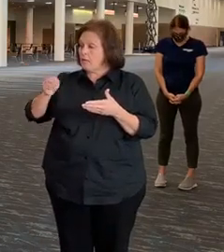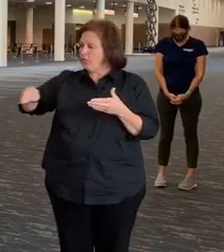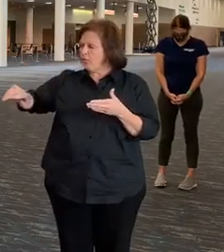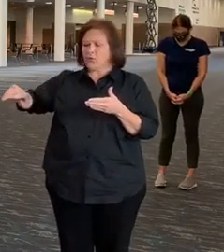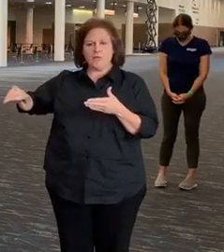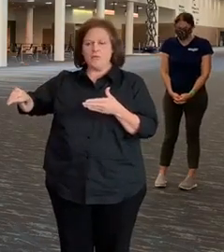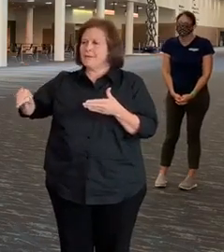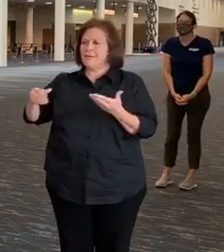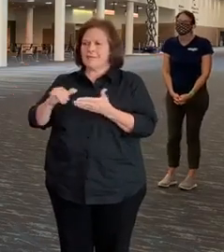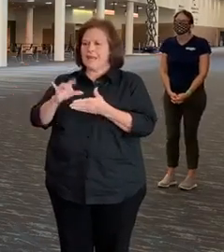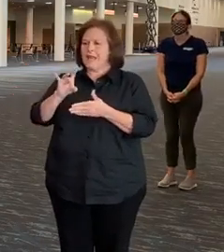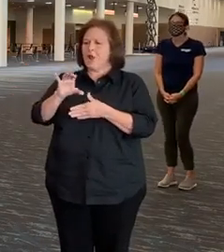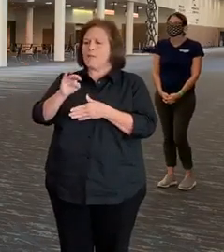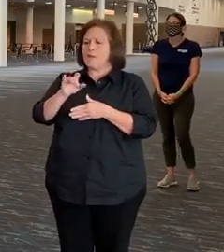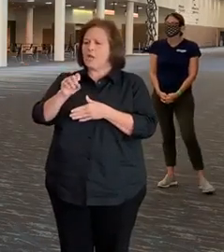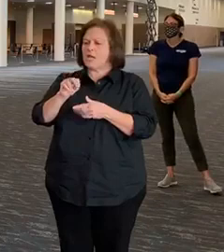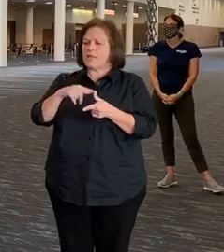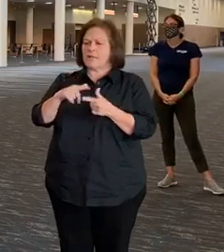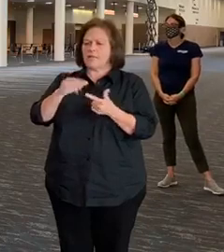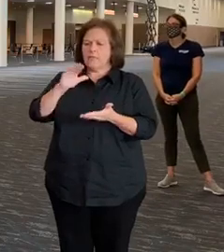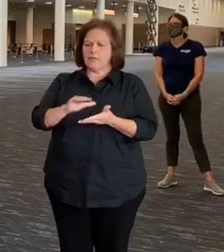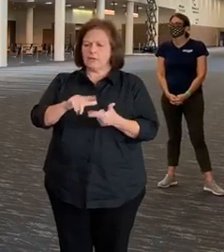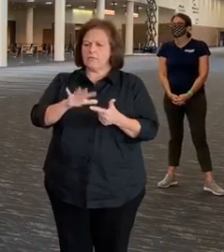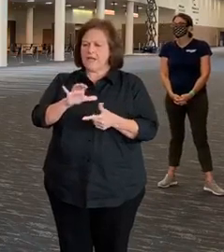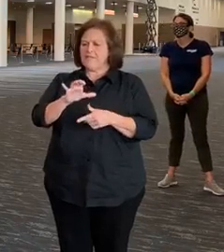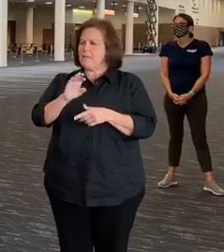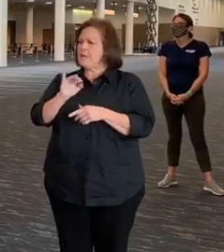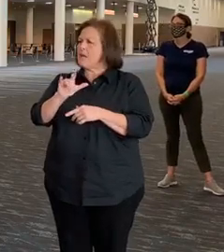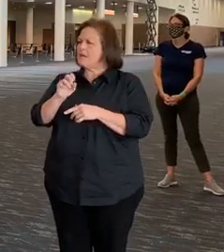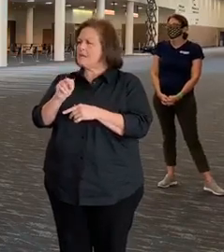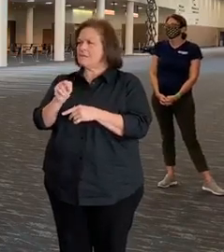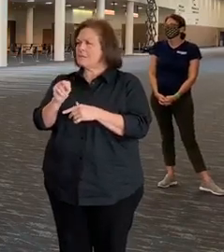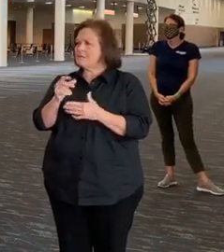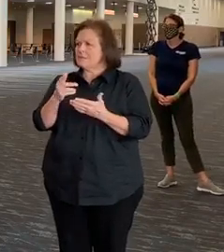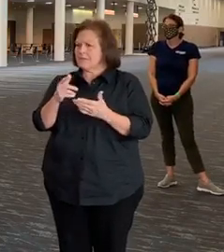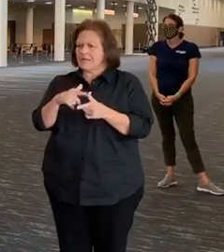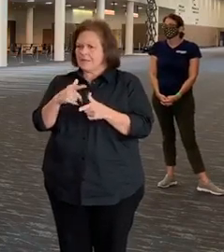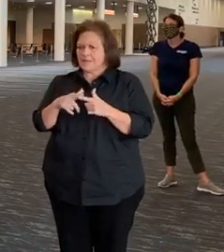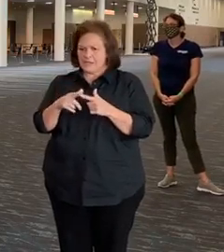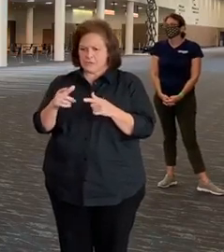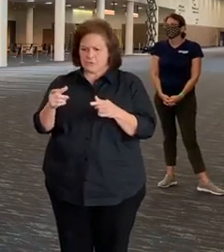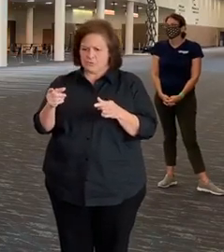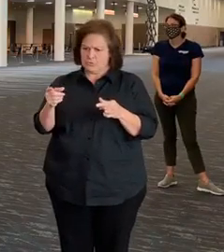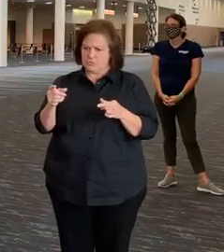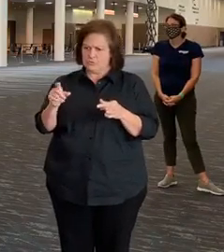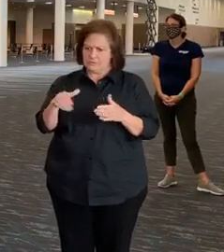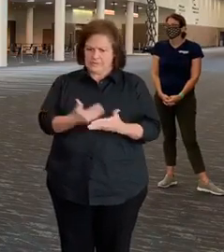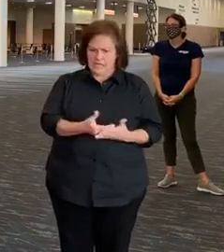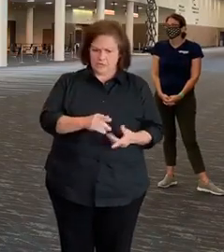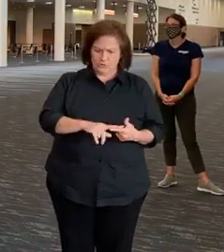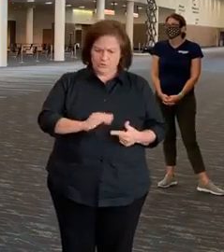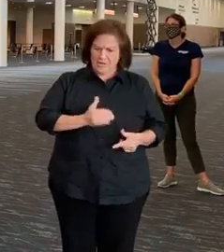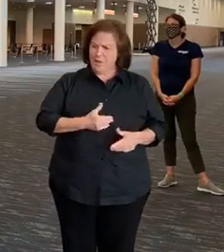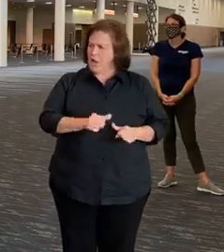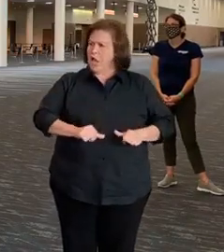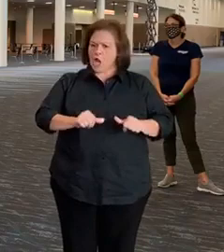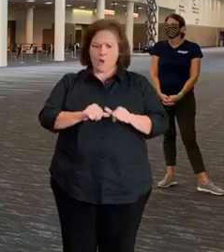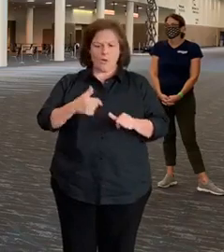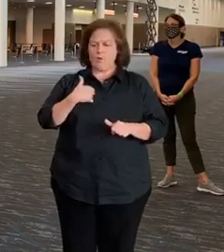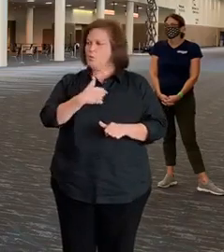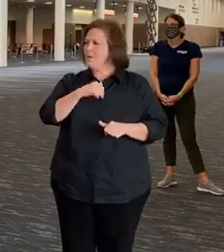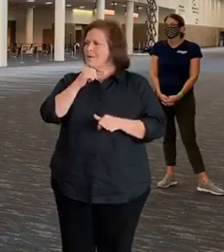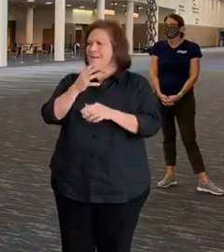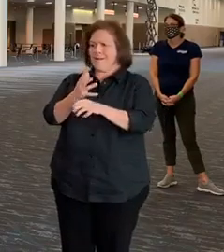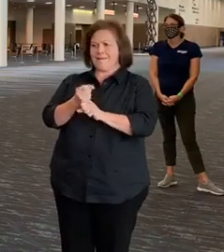of the $800 million going to $500 million, even with the $500 million getting to municipalities, we're not getting our